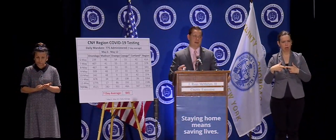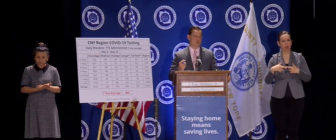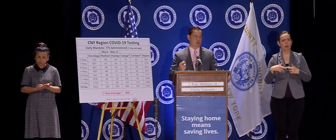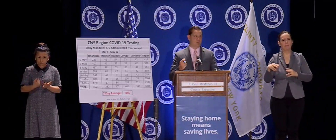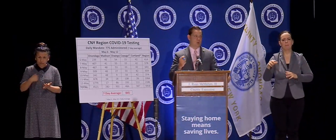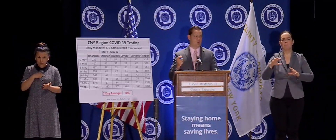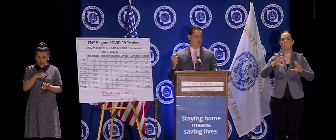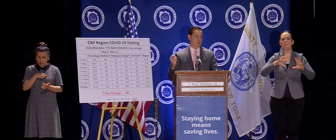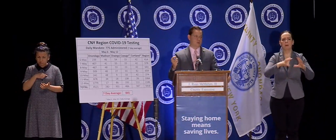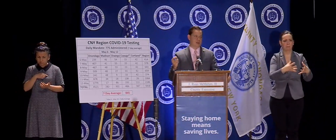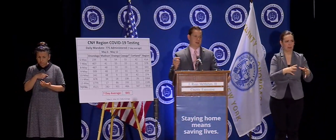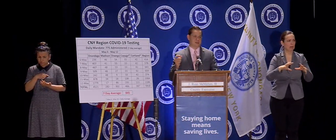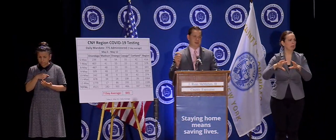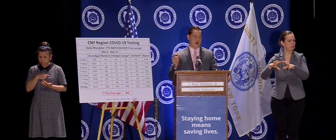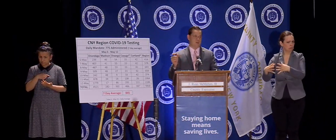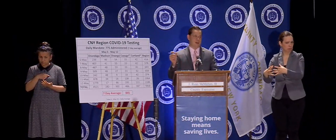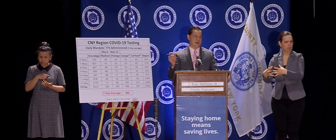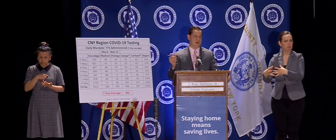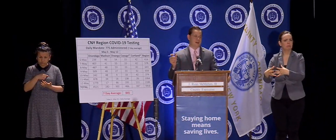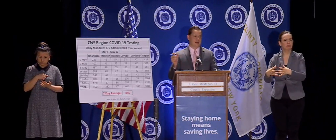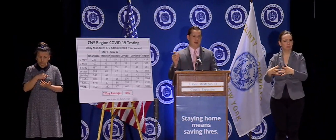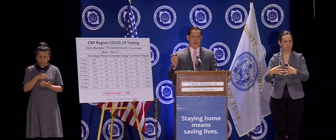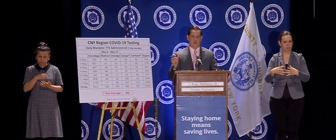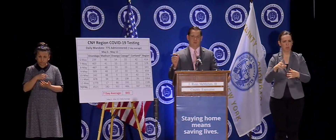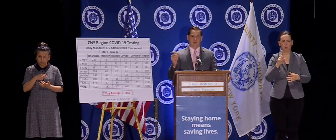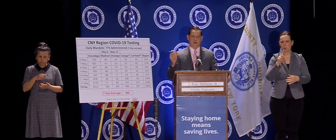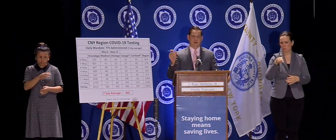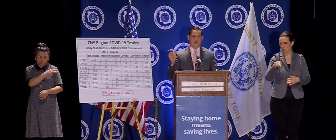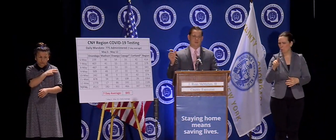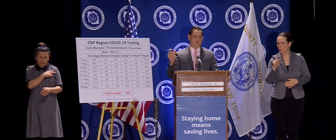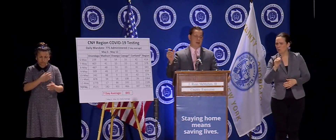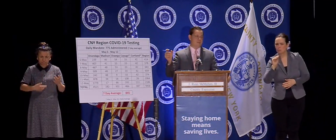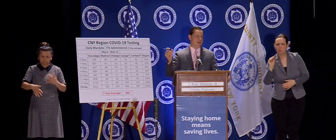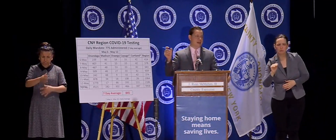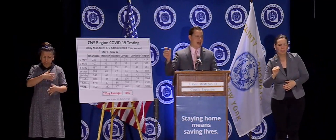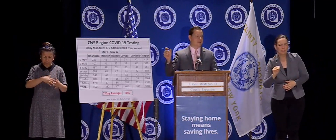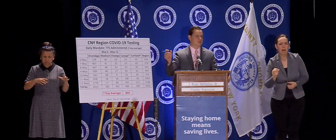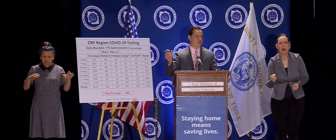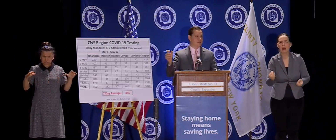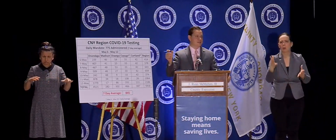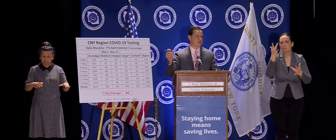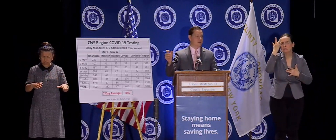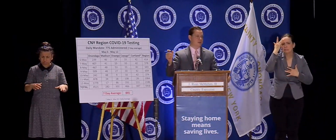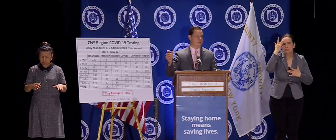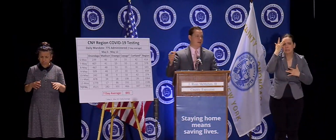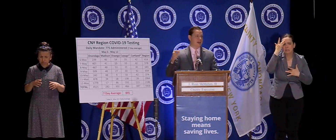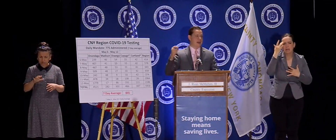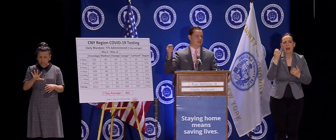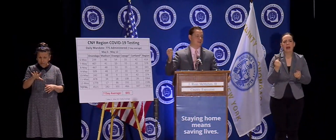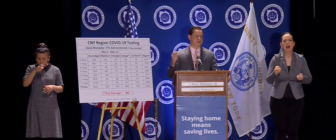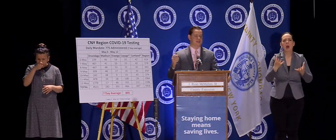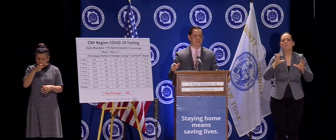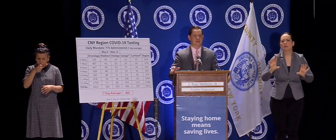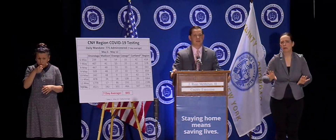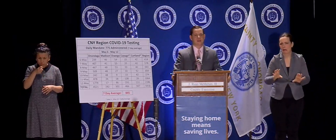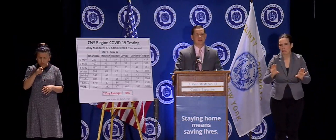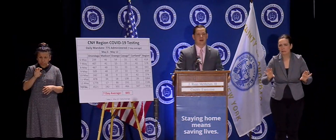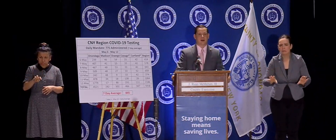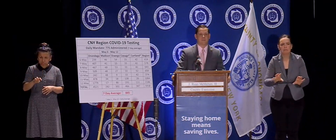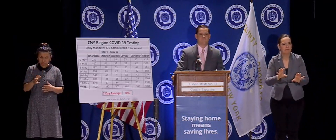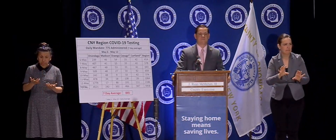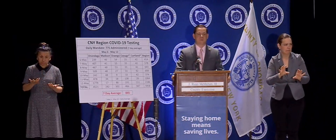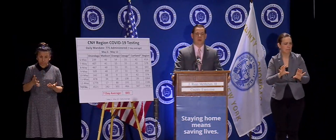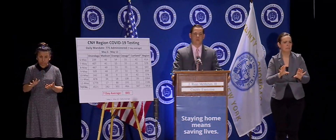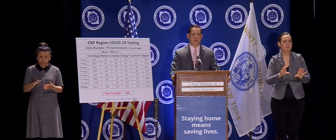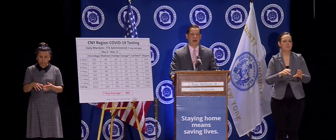population times 1.1% is how many, and that would be that many active cases. If you have that many active cases,